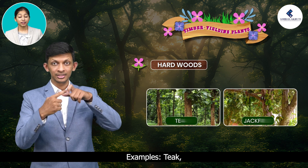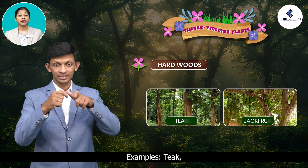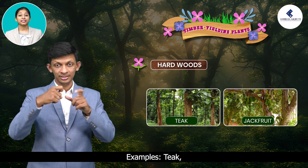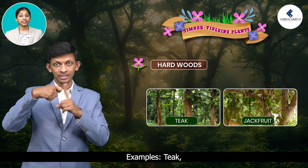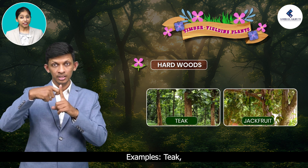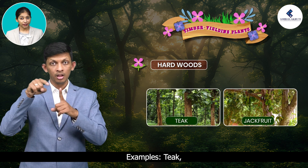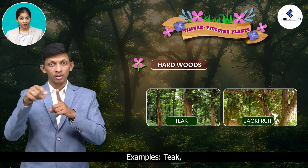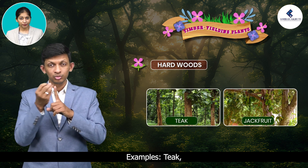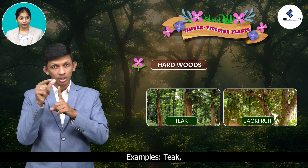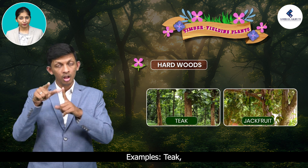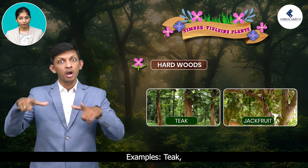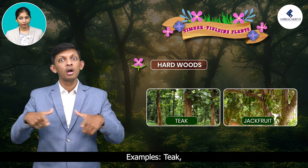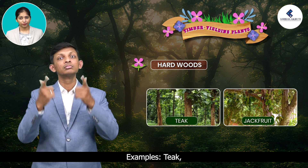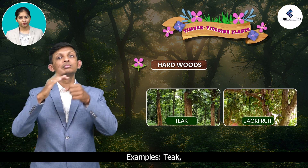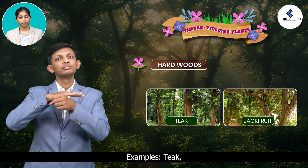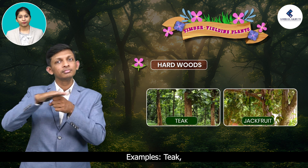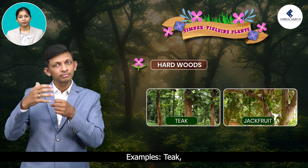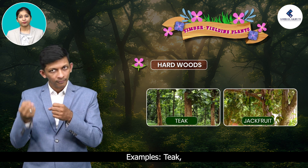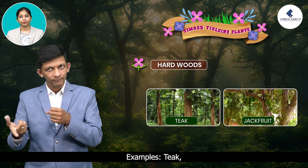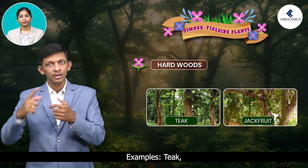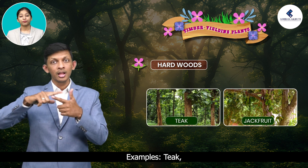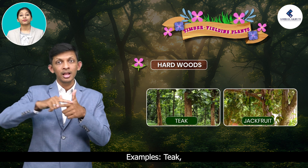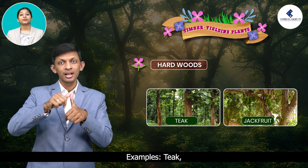Examples: teak,